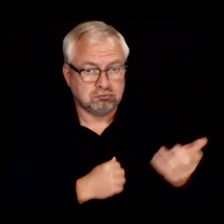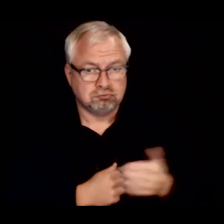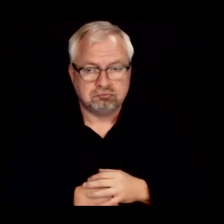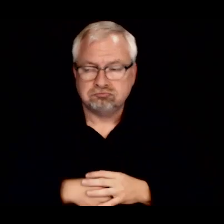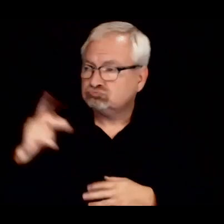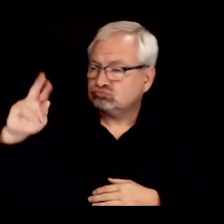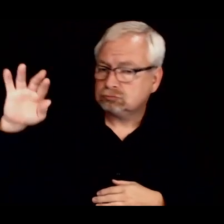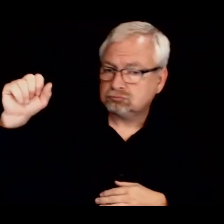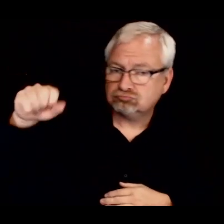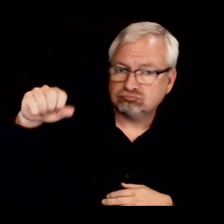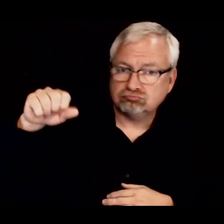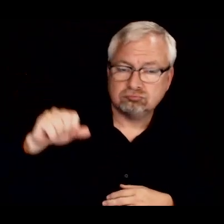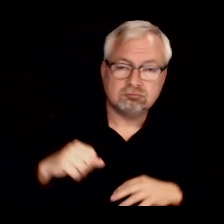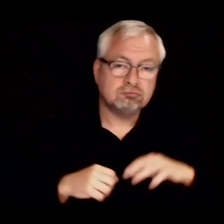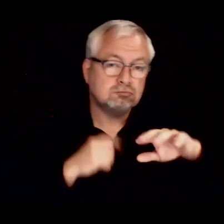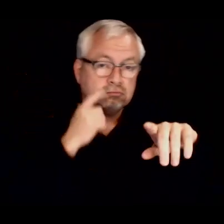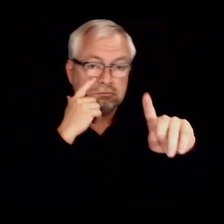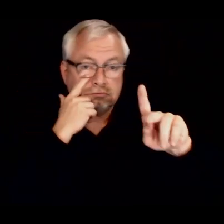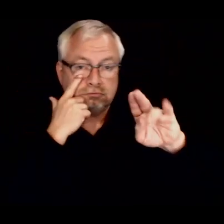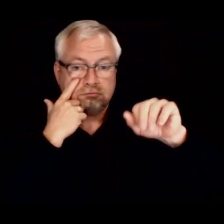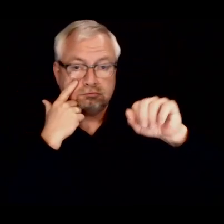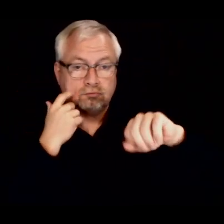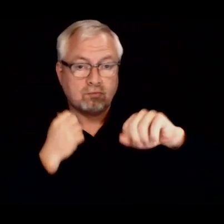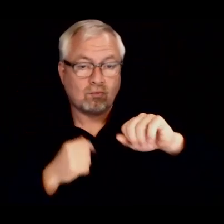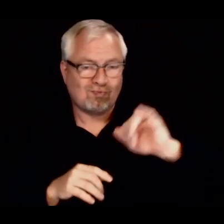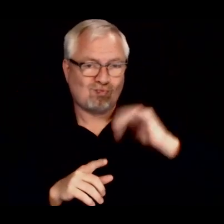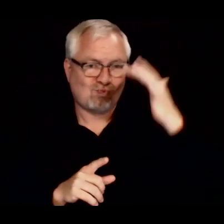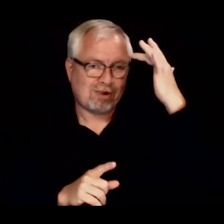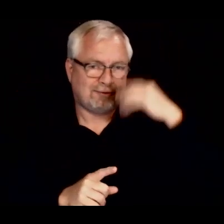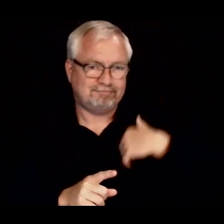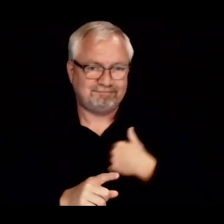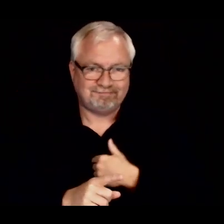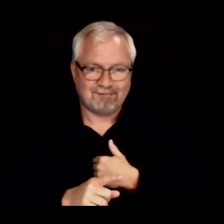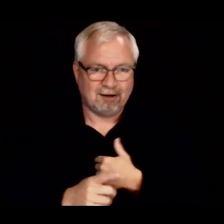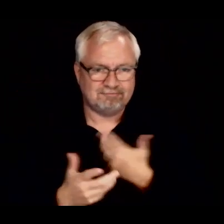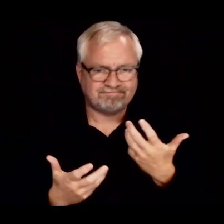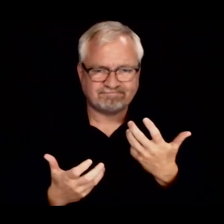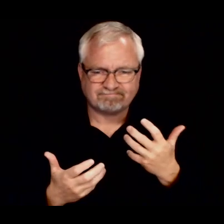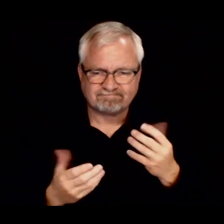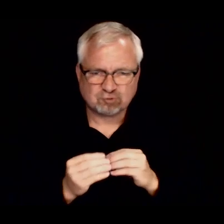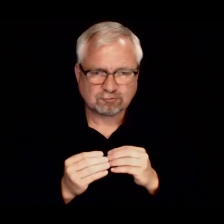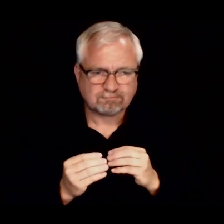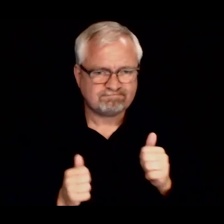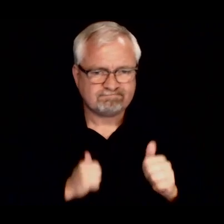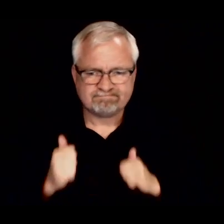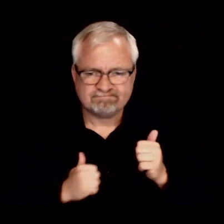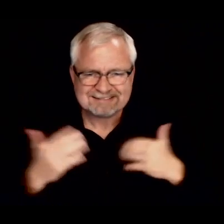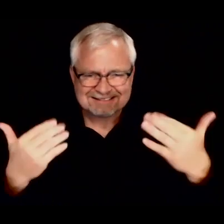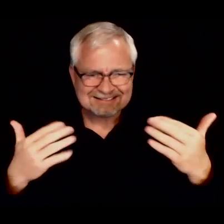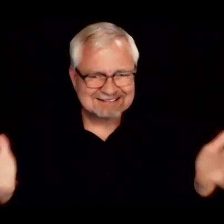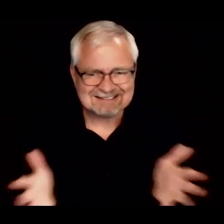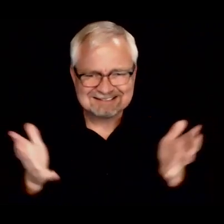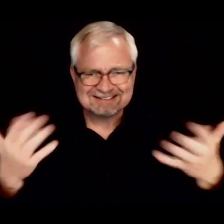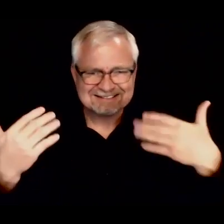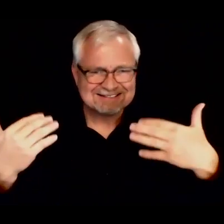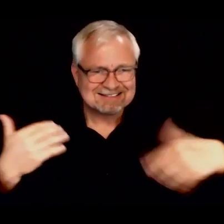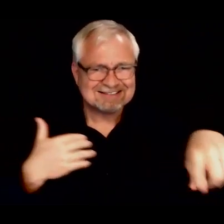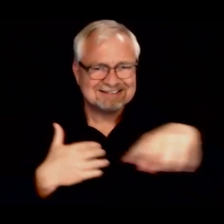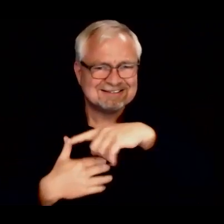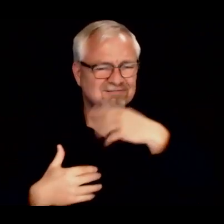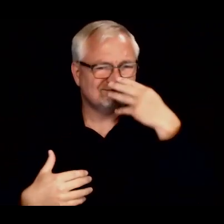why we are proactively encouraging testing of asymptomatic individuals who may